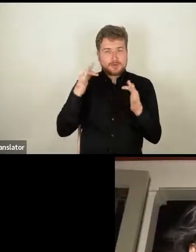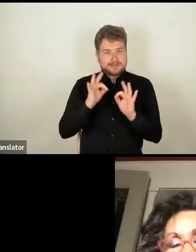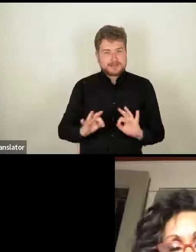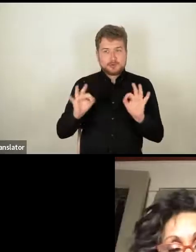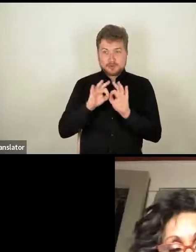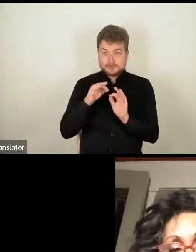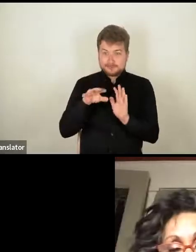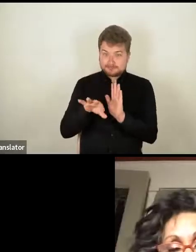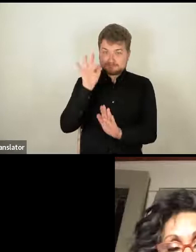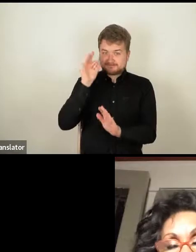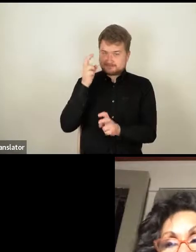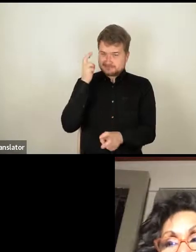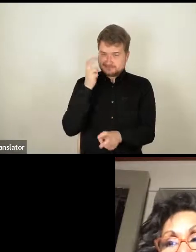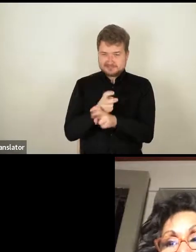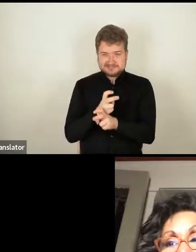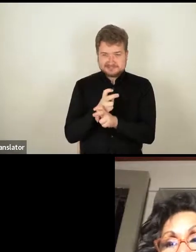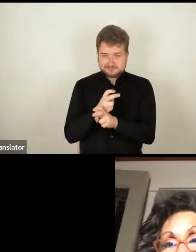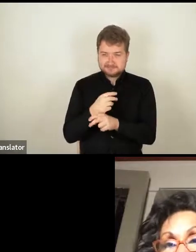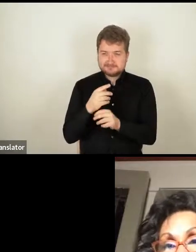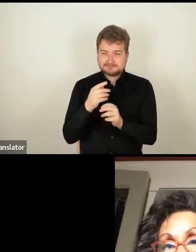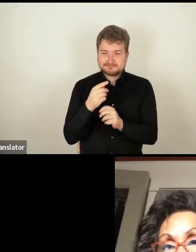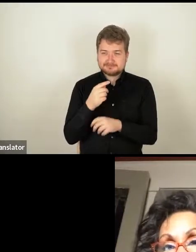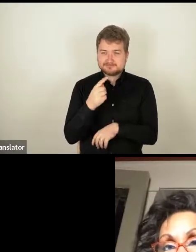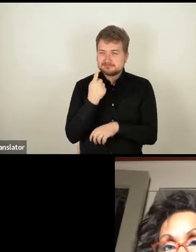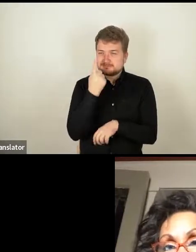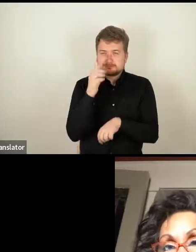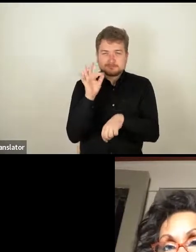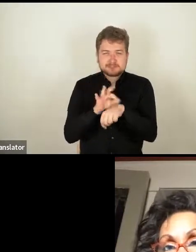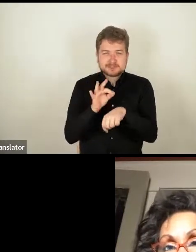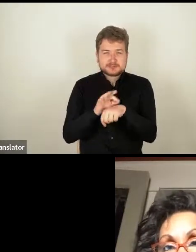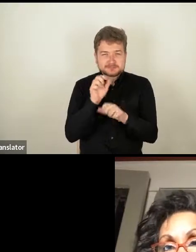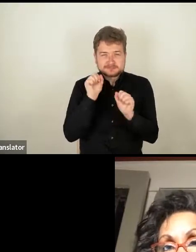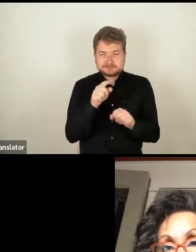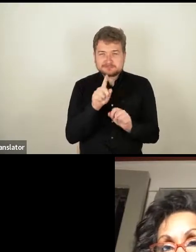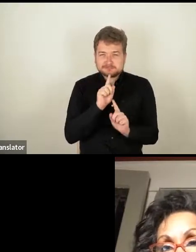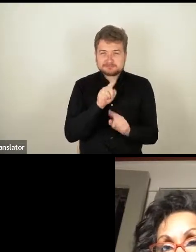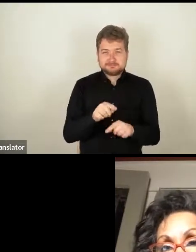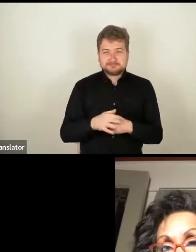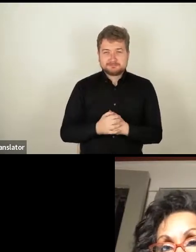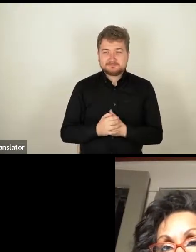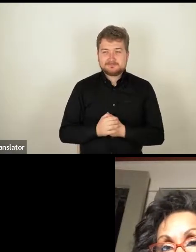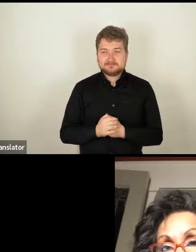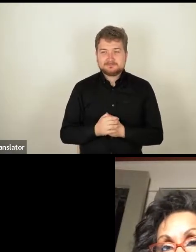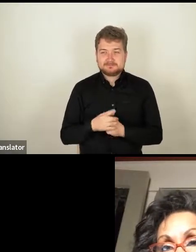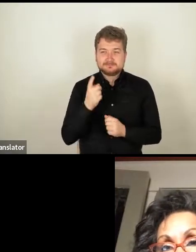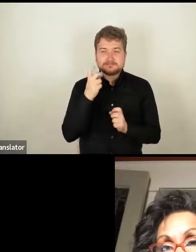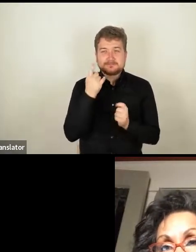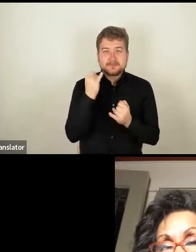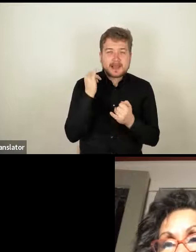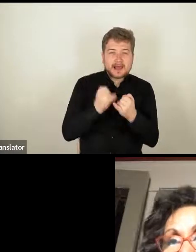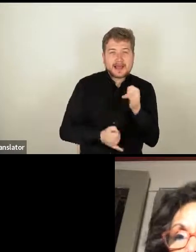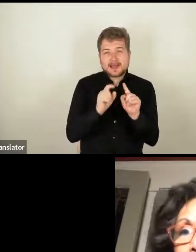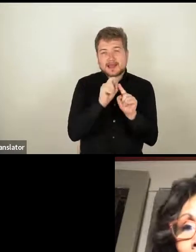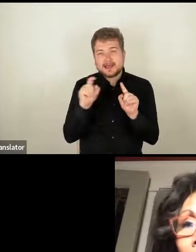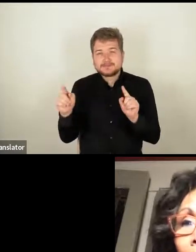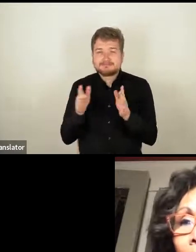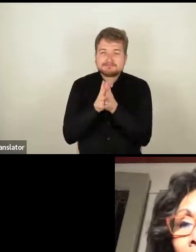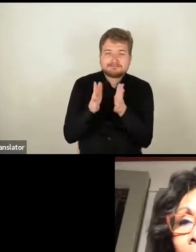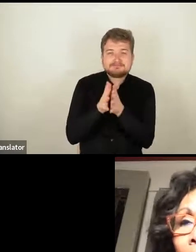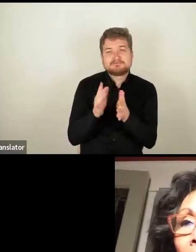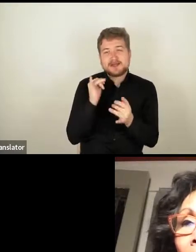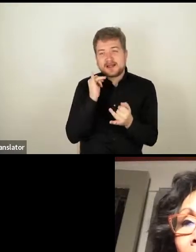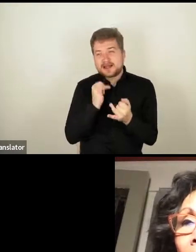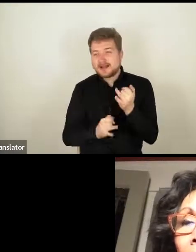minute, but if you could agree to that, one final statement from your side, one maybe last lesson learned or a last call or a